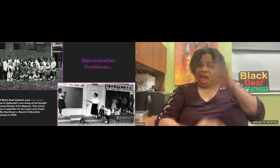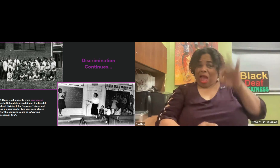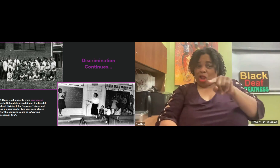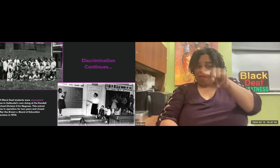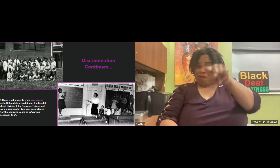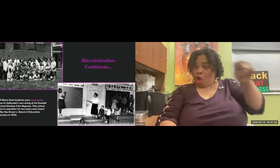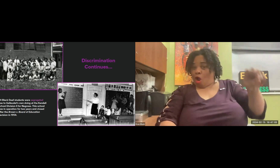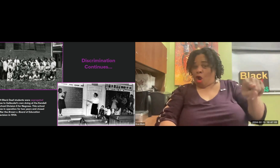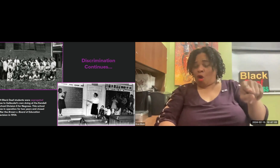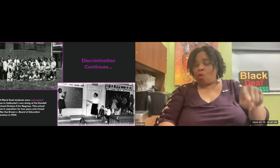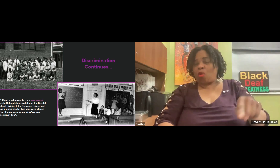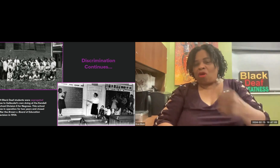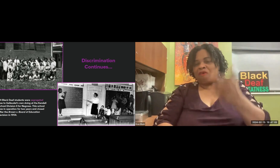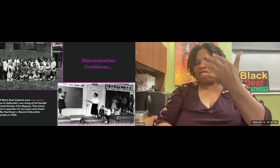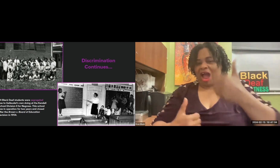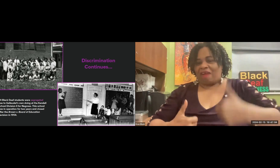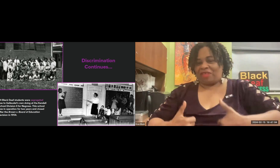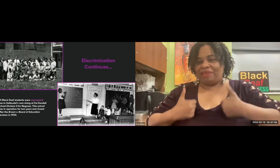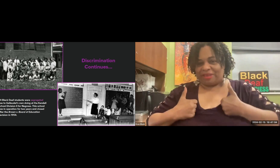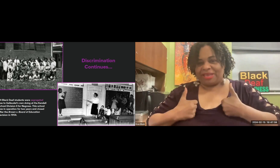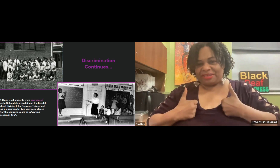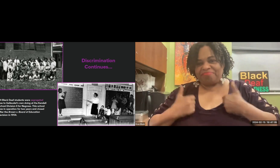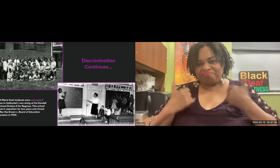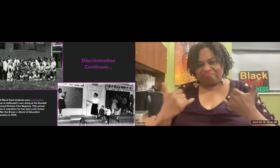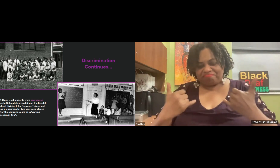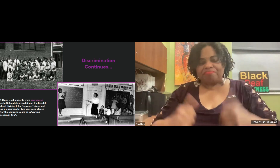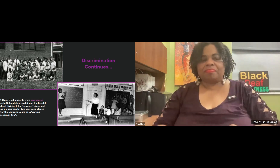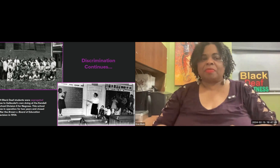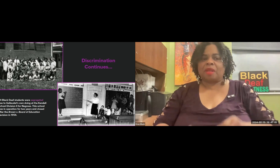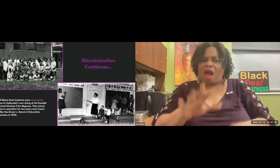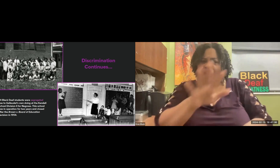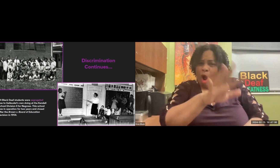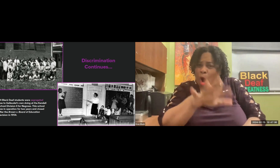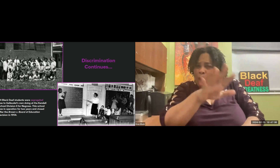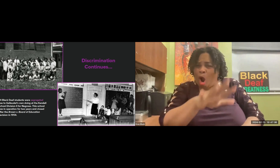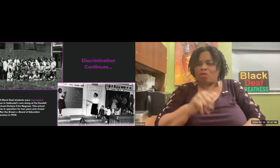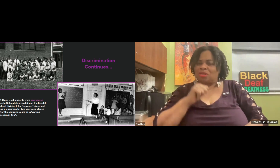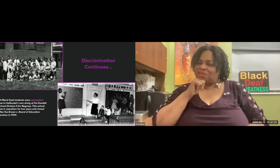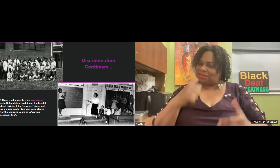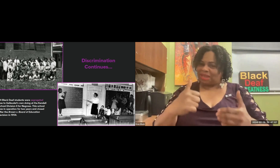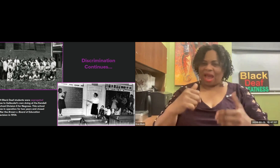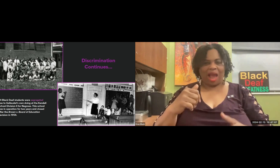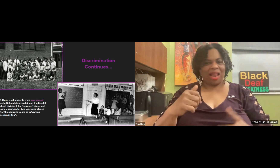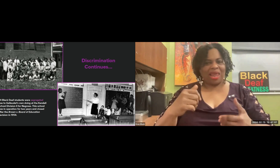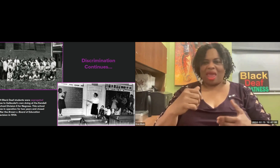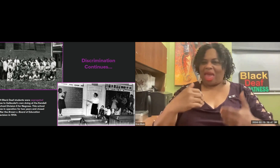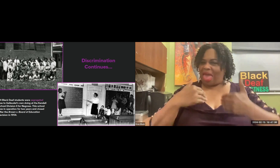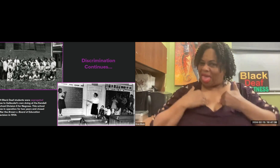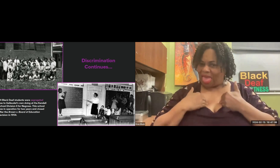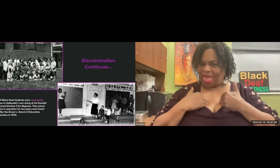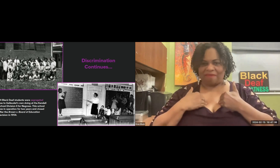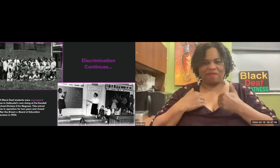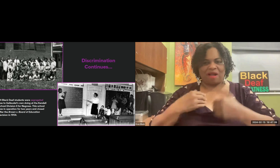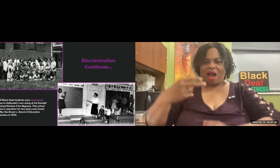So when we think about those 24 children, out of all those 24 children, there are 5 who are still living.